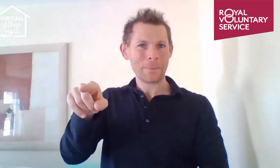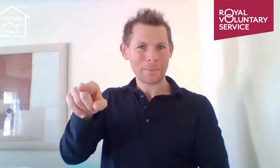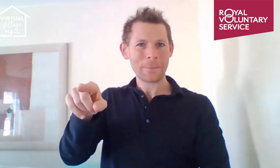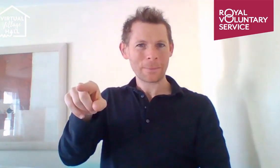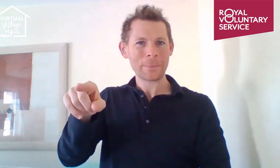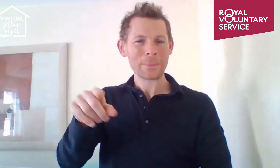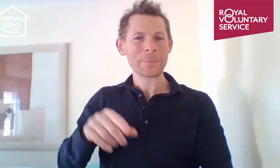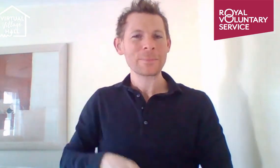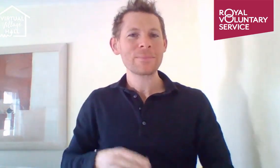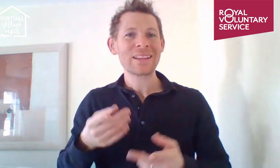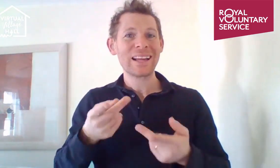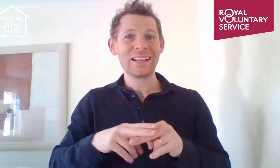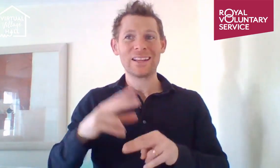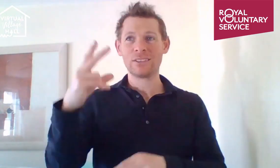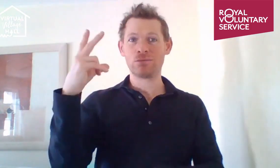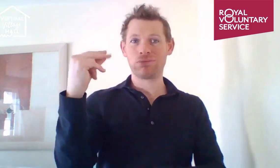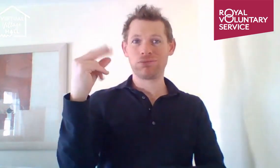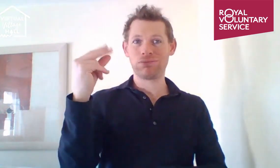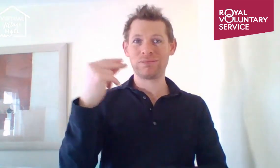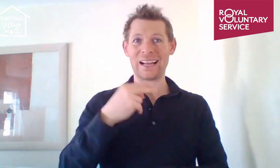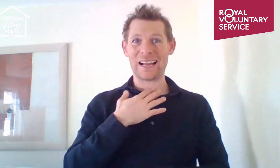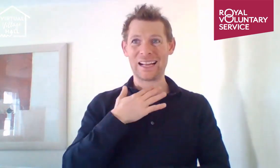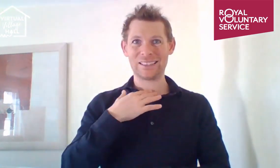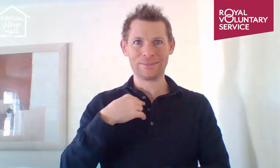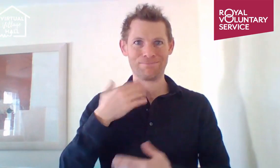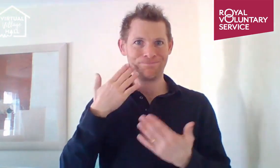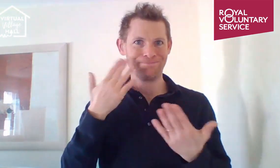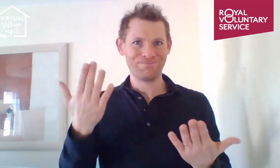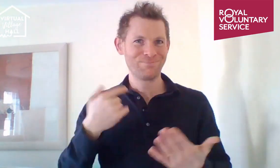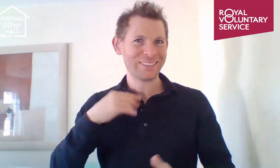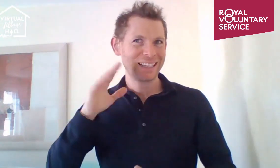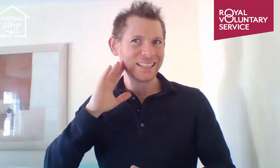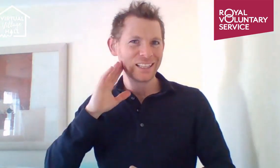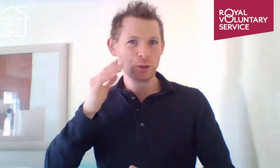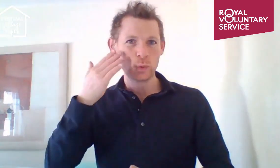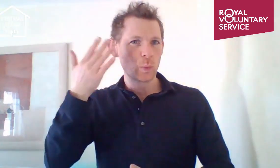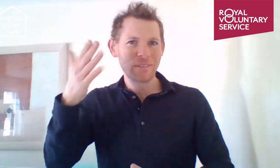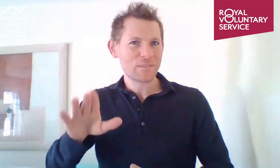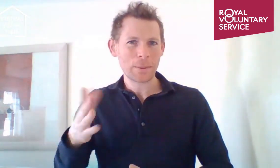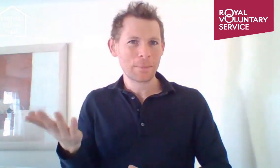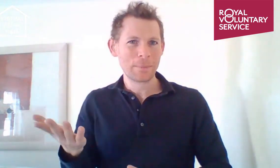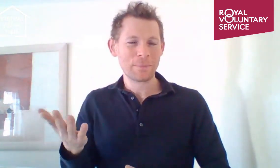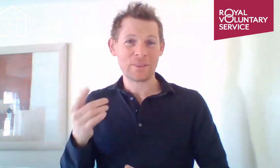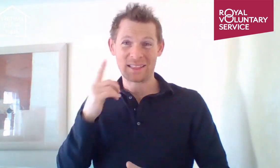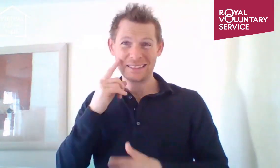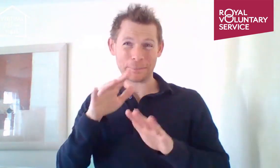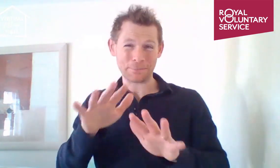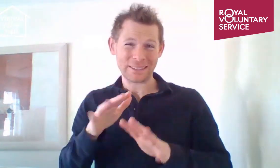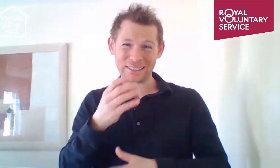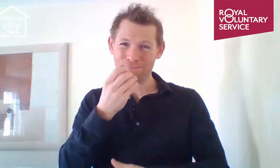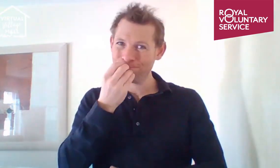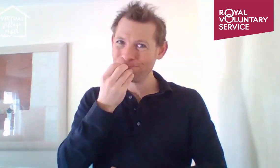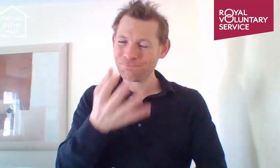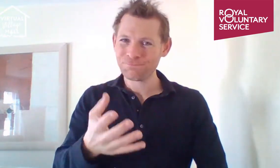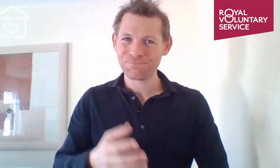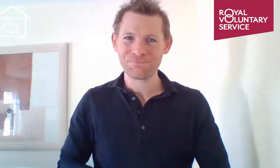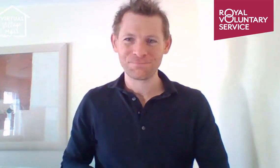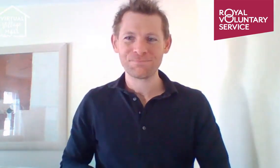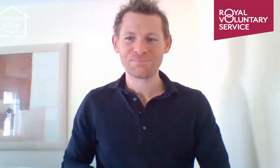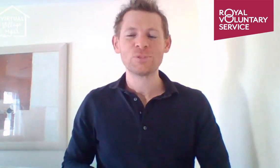can work out where they're from through the signs that they're using. However, of course, I can't hear somebody, so they can't understand